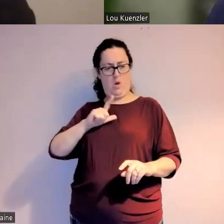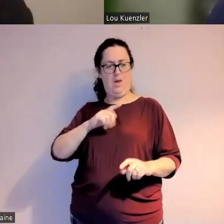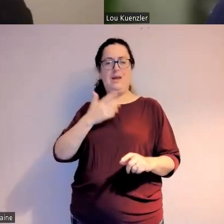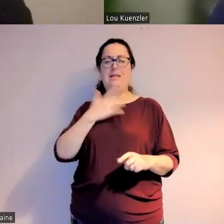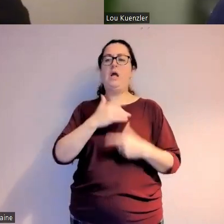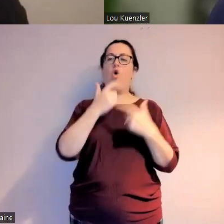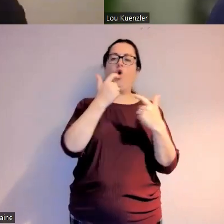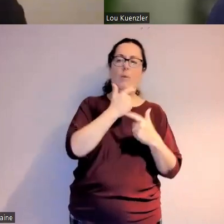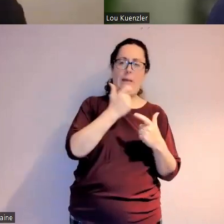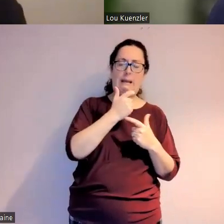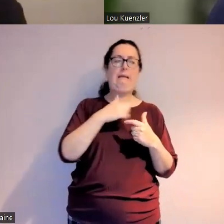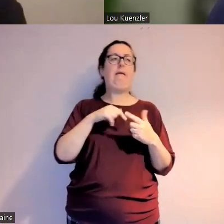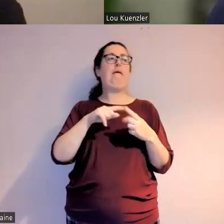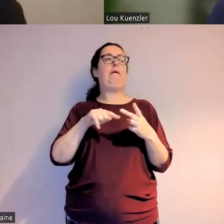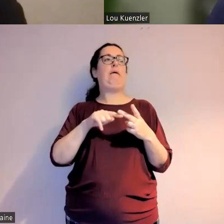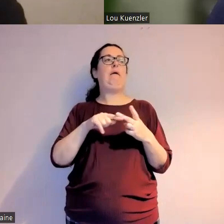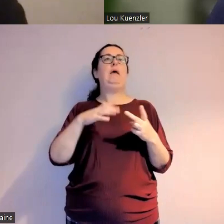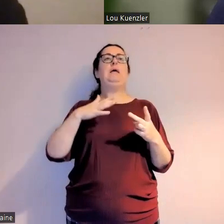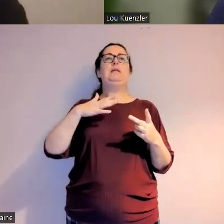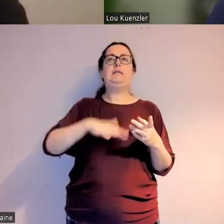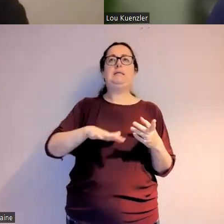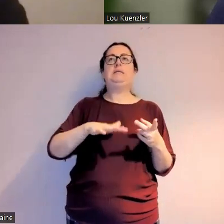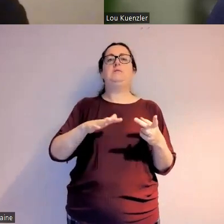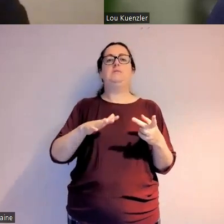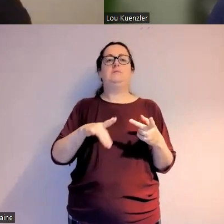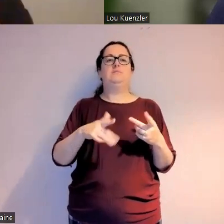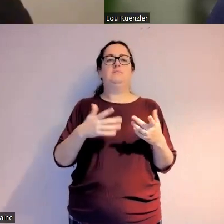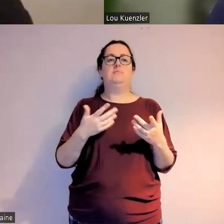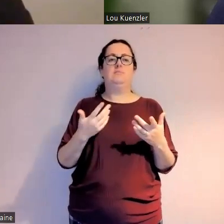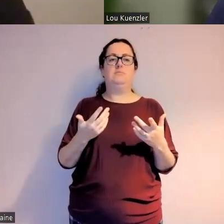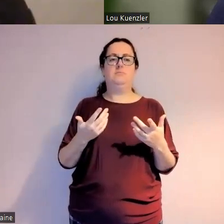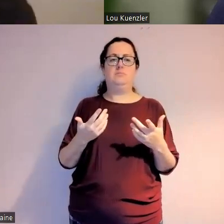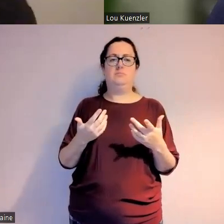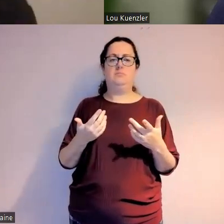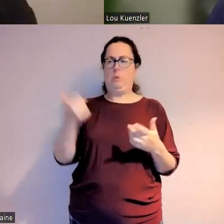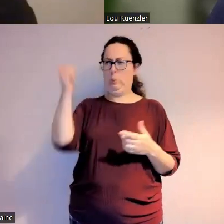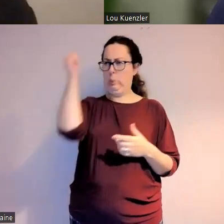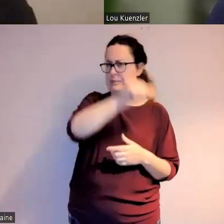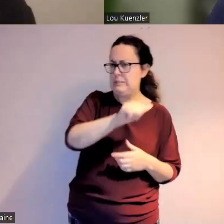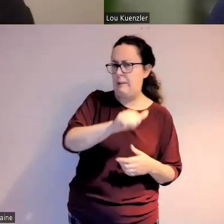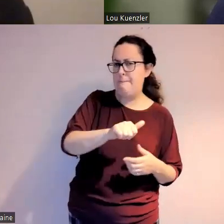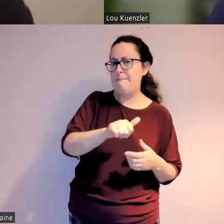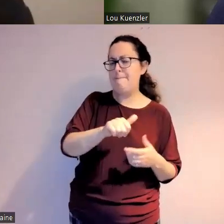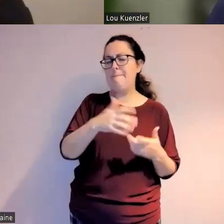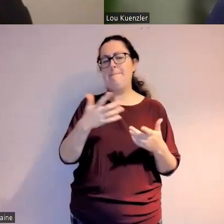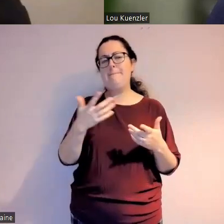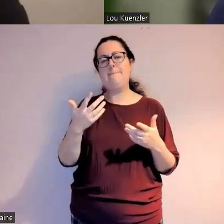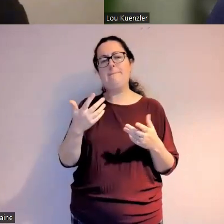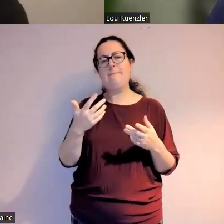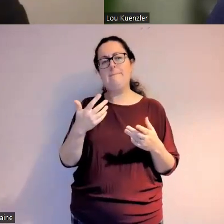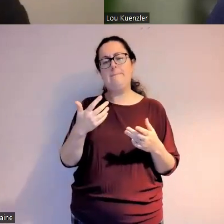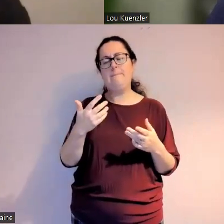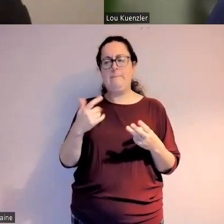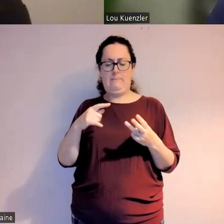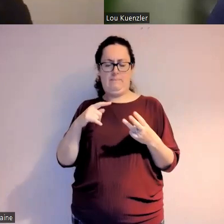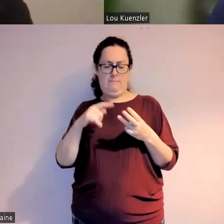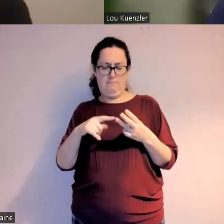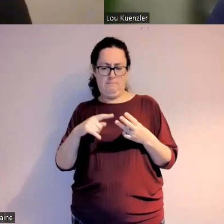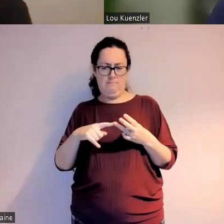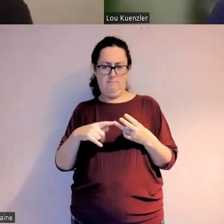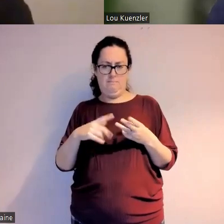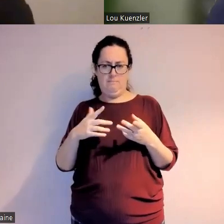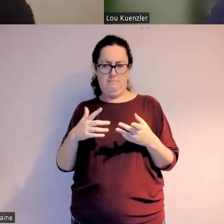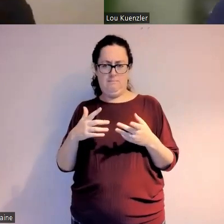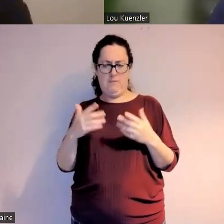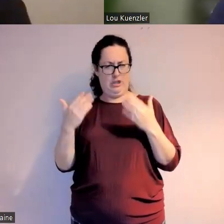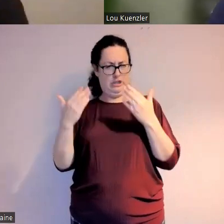and I needed a character that was you know, had more wisdom perhaps than Ajay, a character that had a